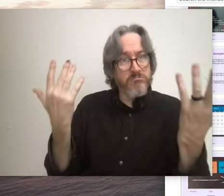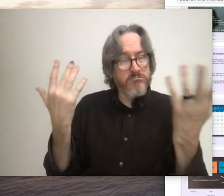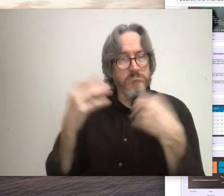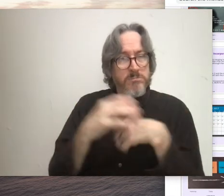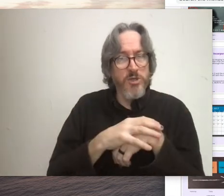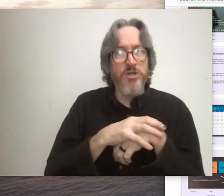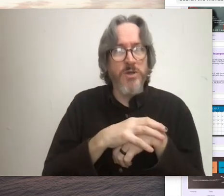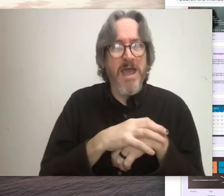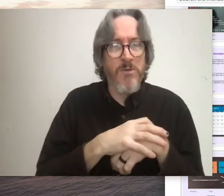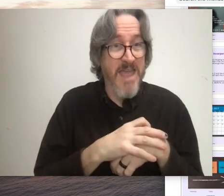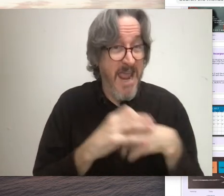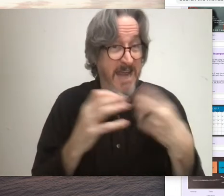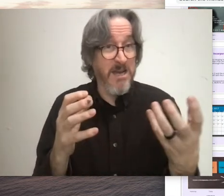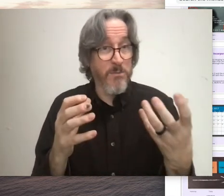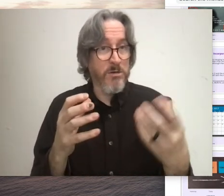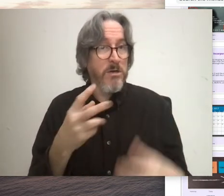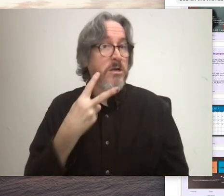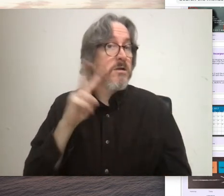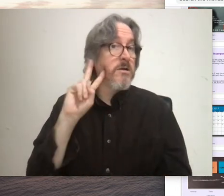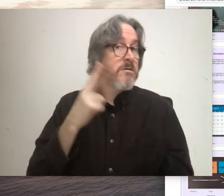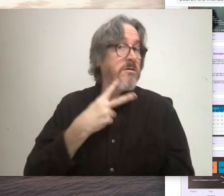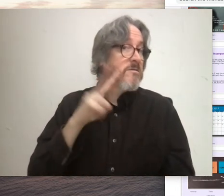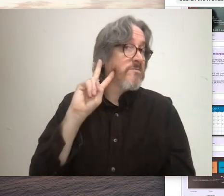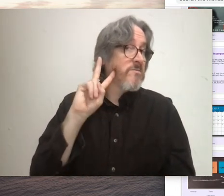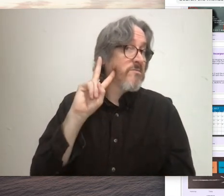past, you can do that with any number.